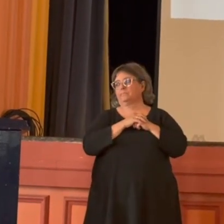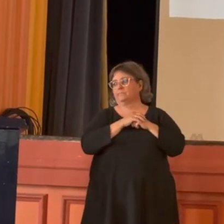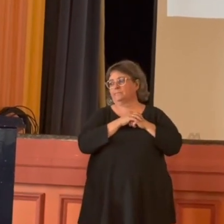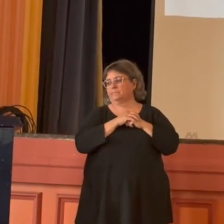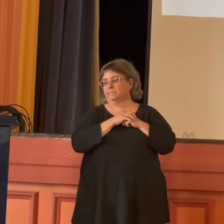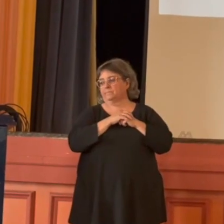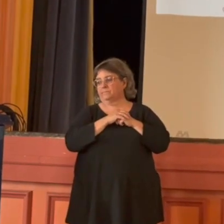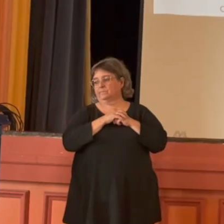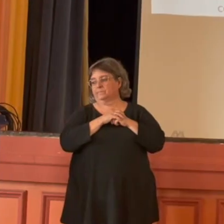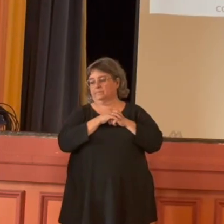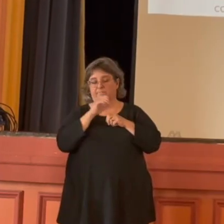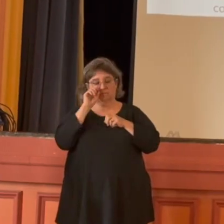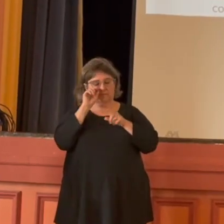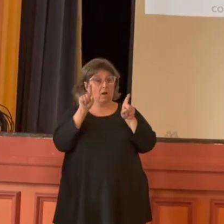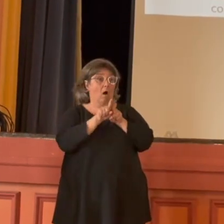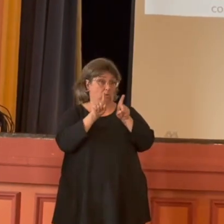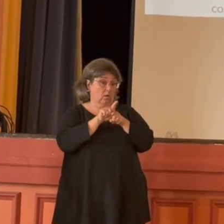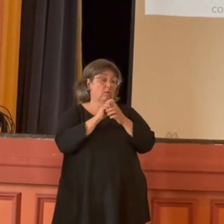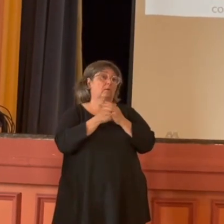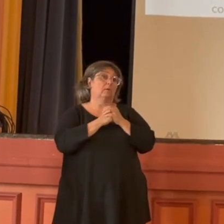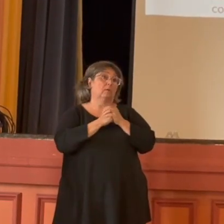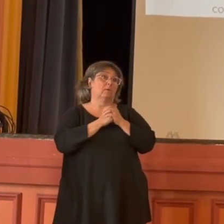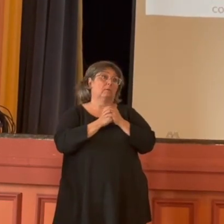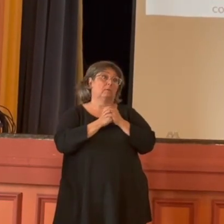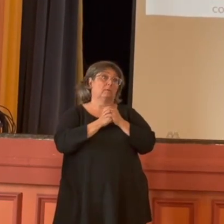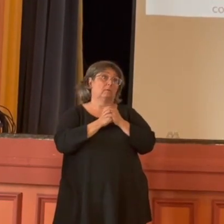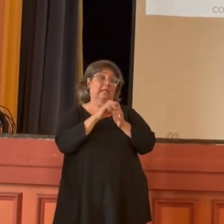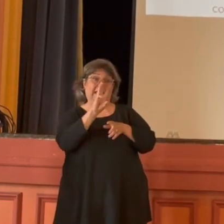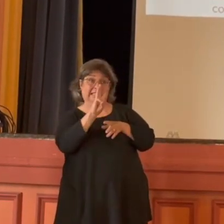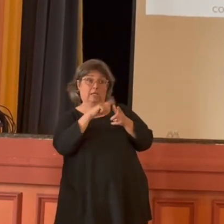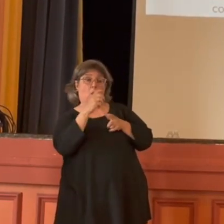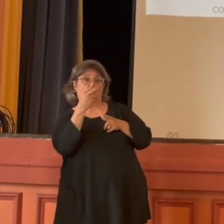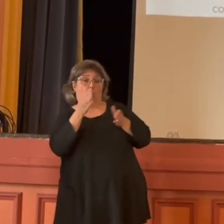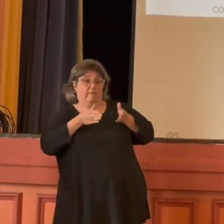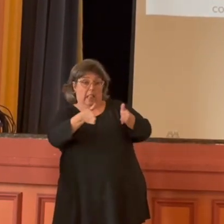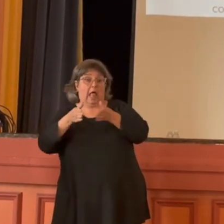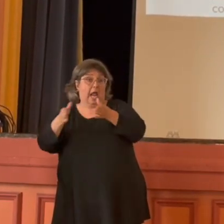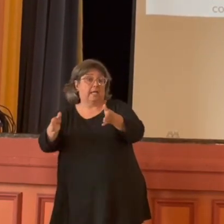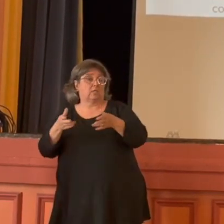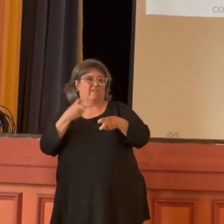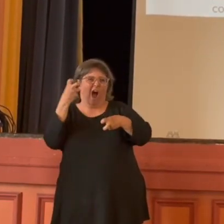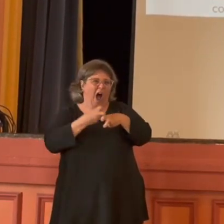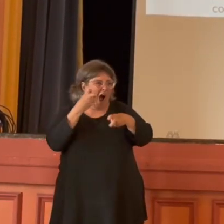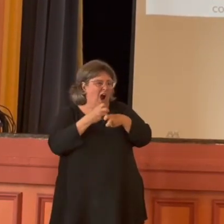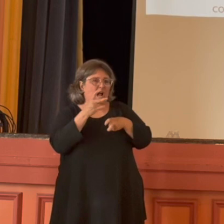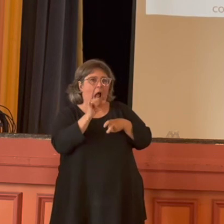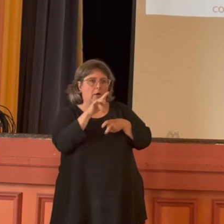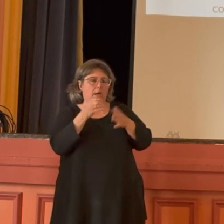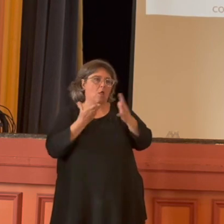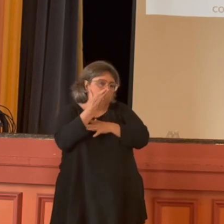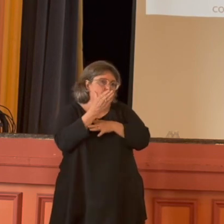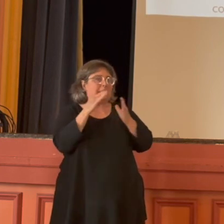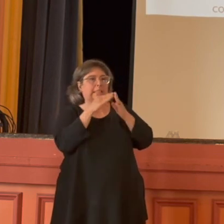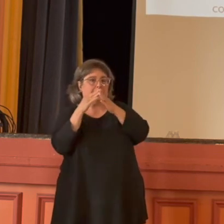And also, you suddenly had 6 to 12 lanes of hard surface coming through the middle of the